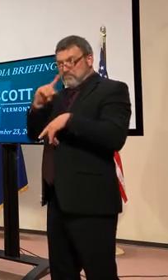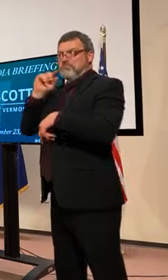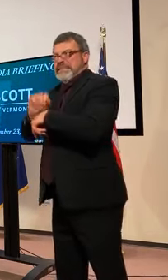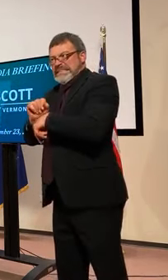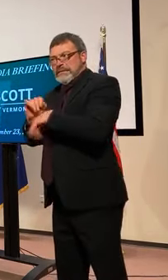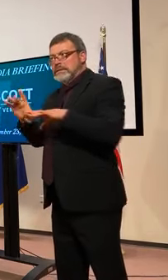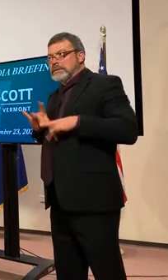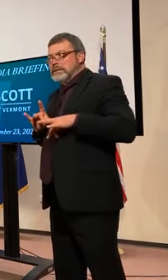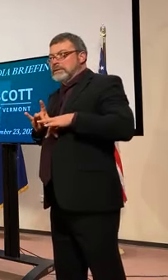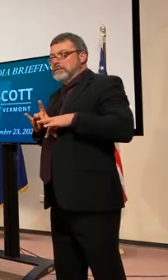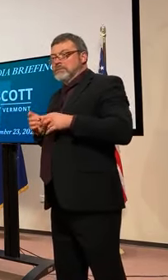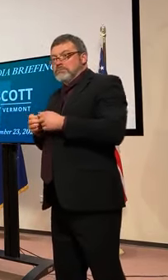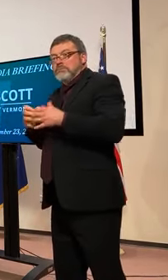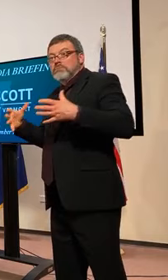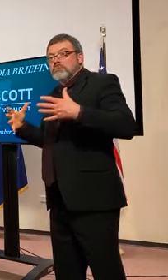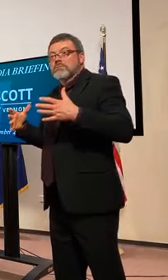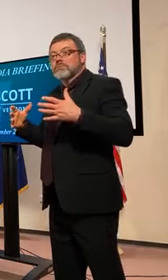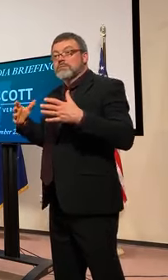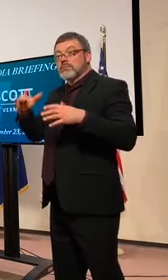on both occasions.